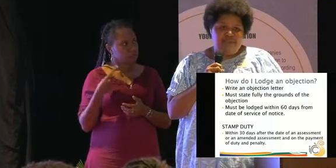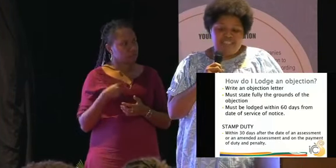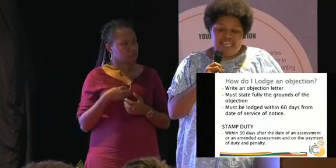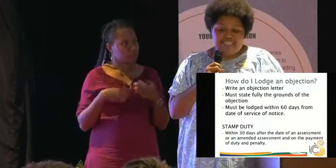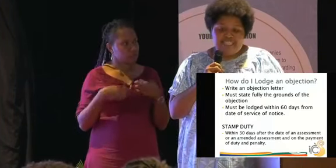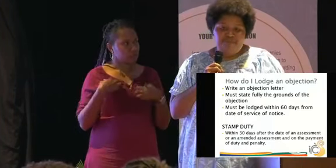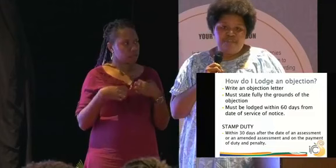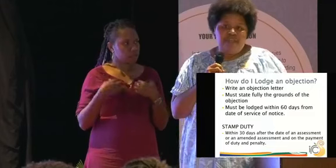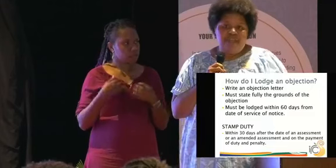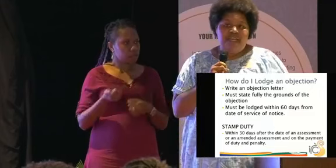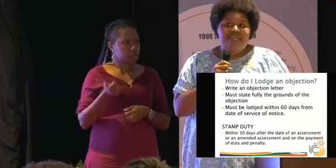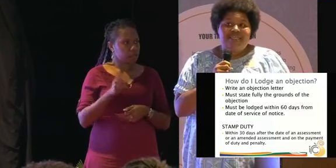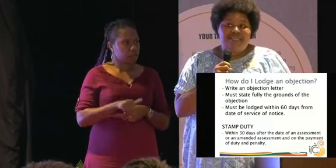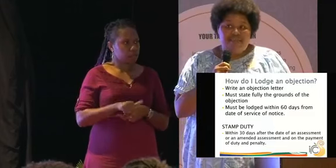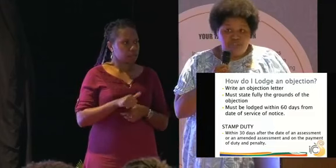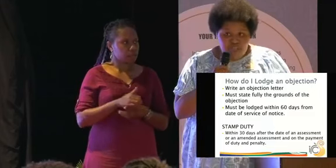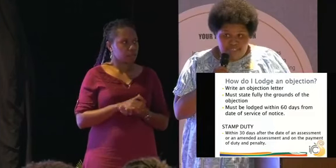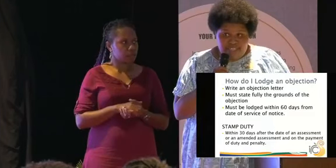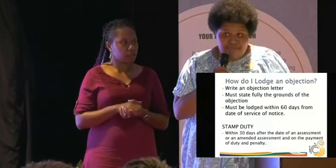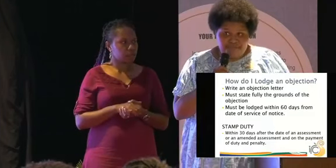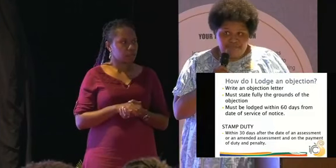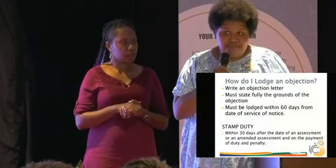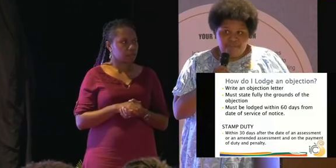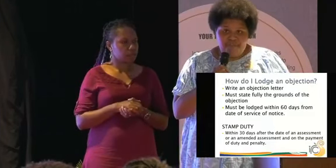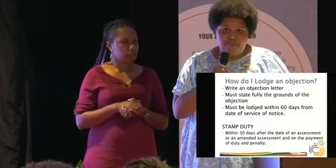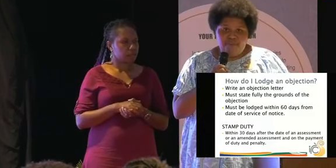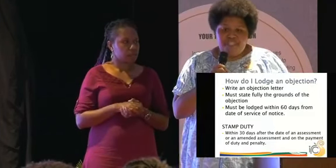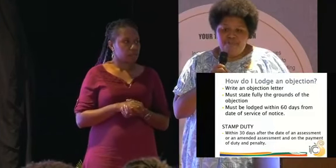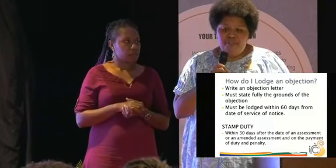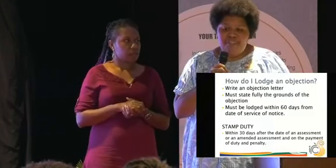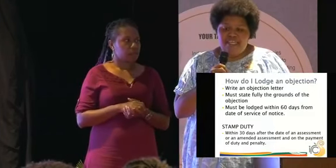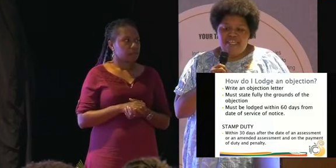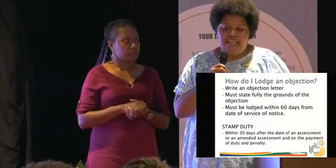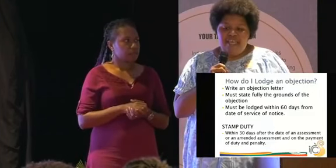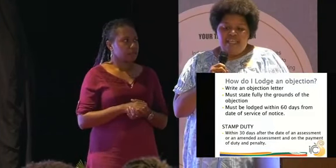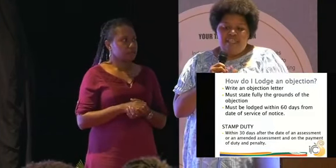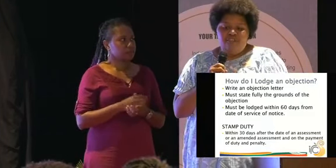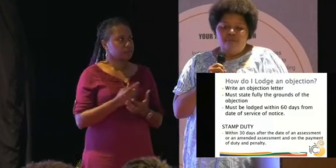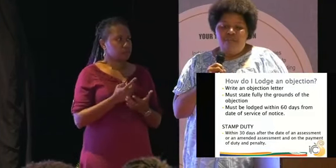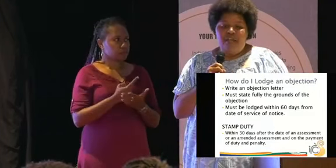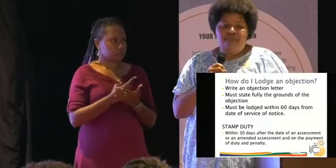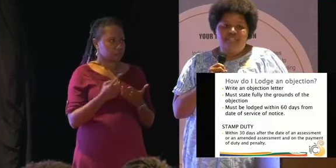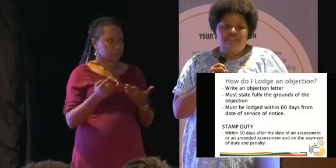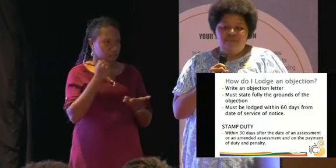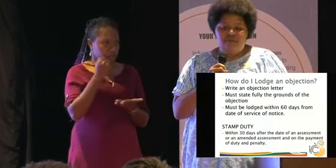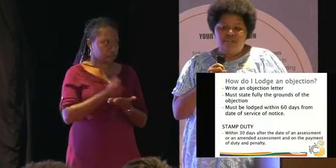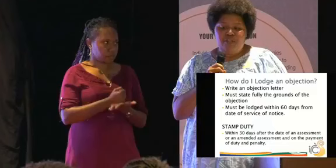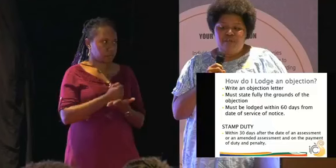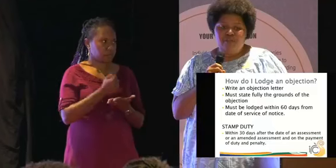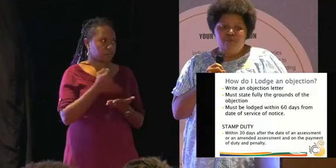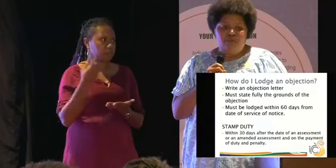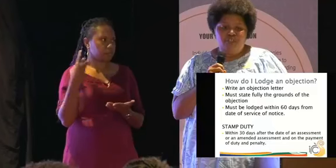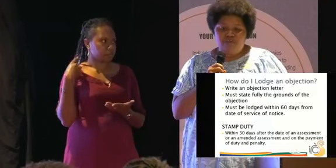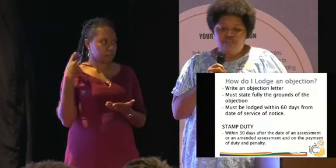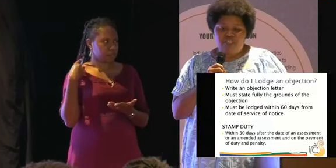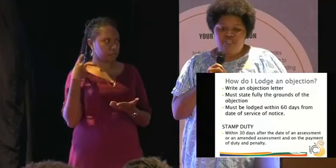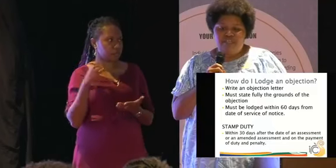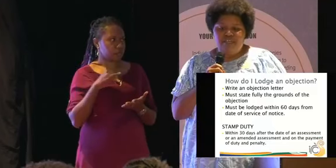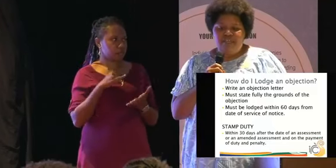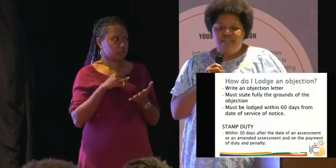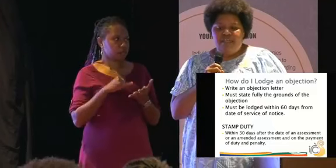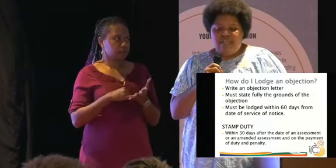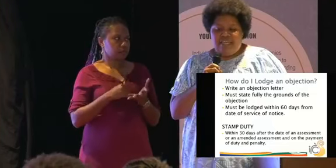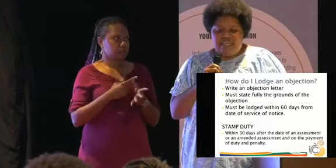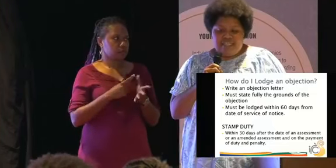that is being raised except stamp duty. For stamp duty, the top part of it, when you want to lodge an